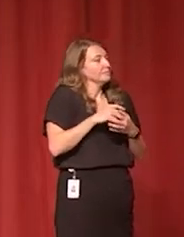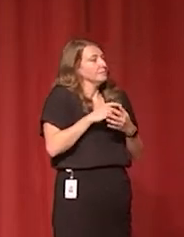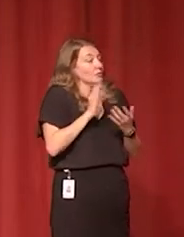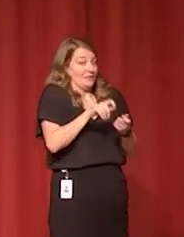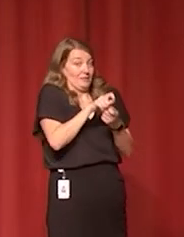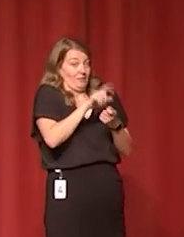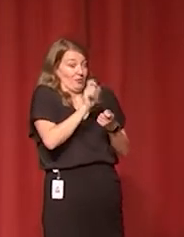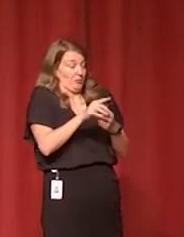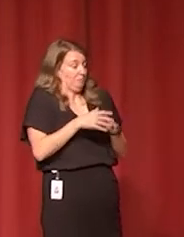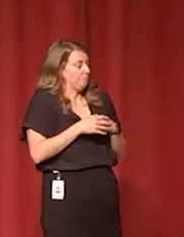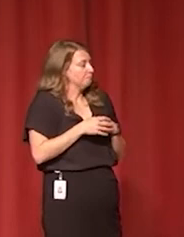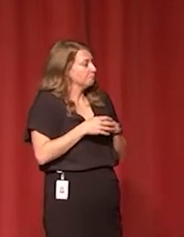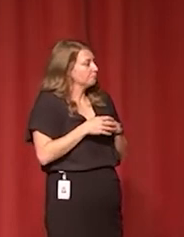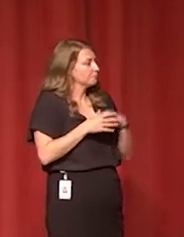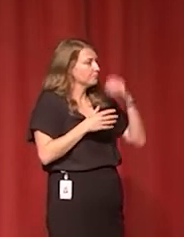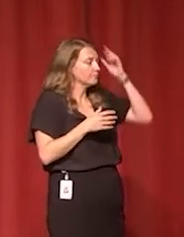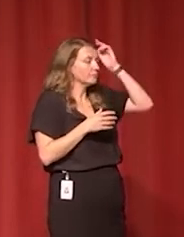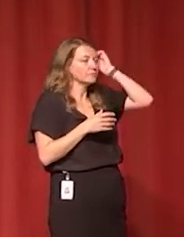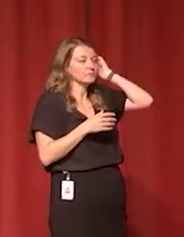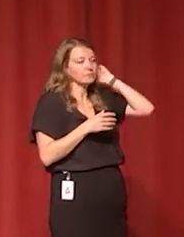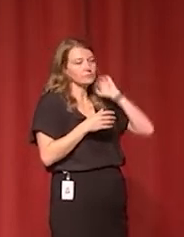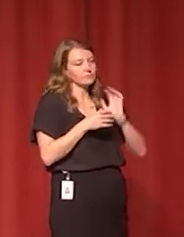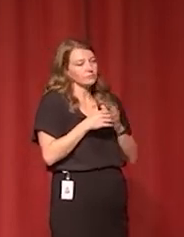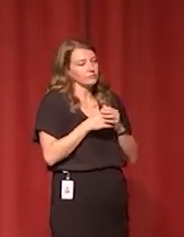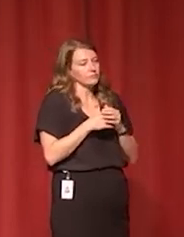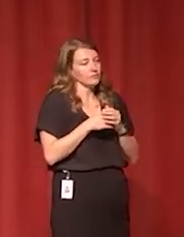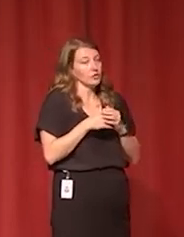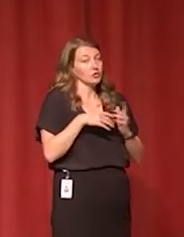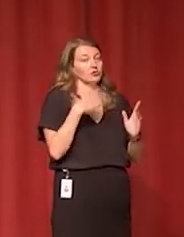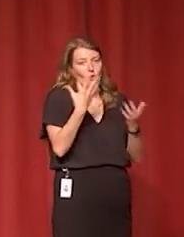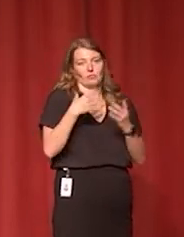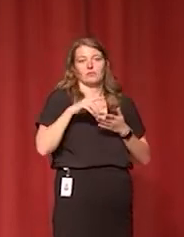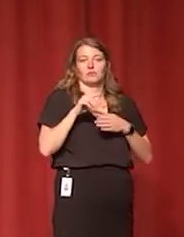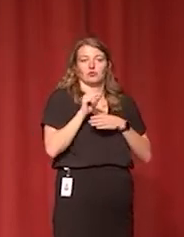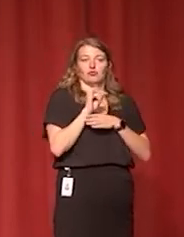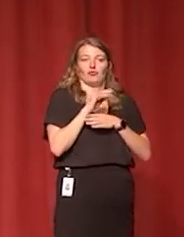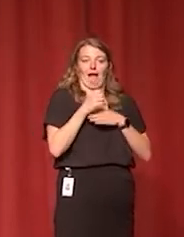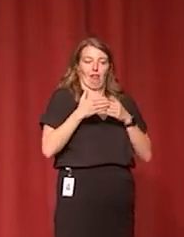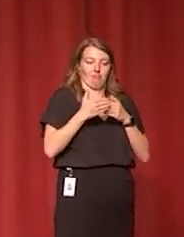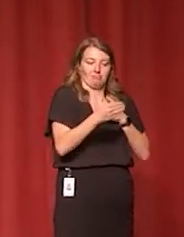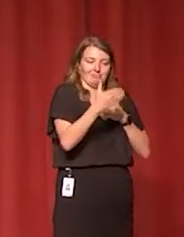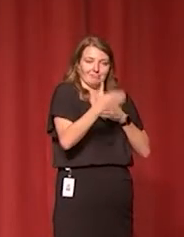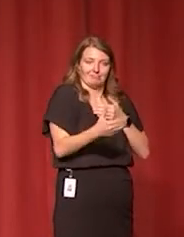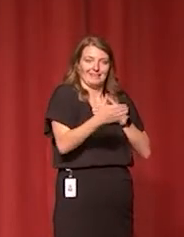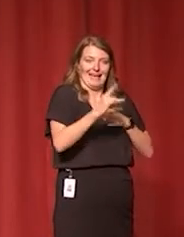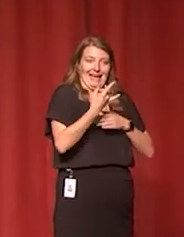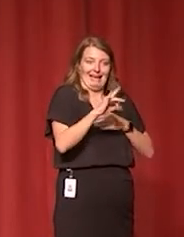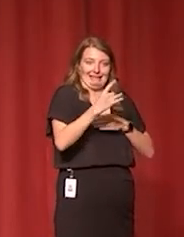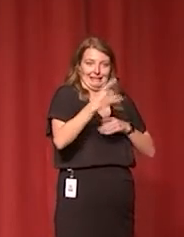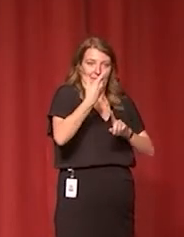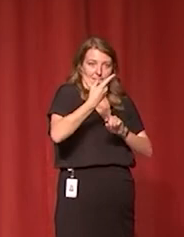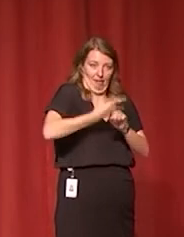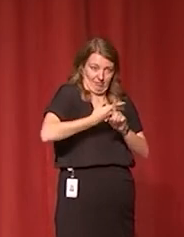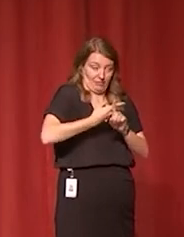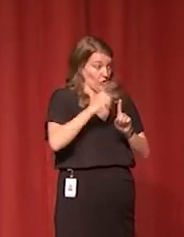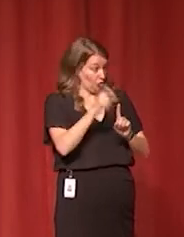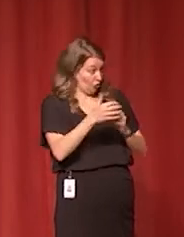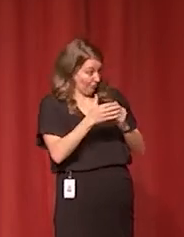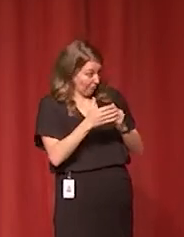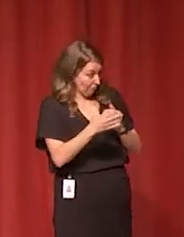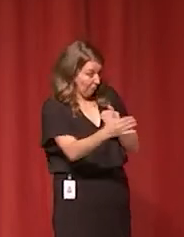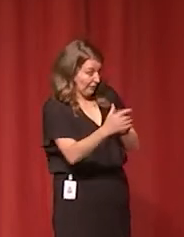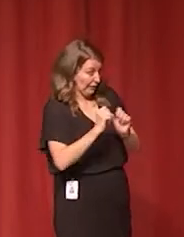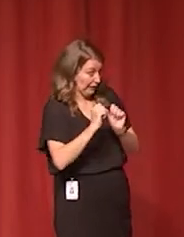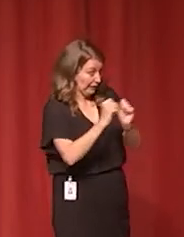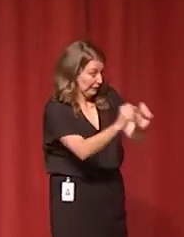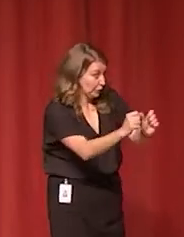was, should you go past 18 months to 24 months for aducanumab? But that really brings up the broader question of